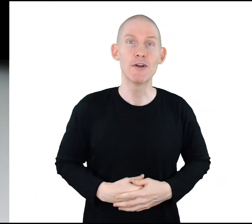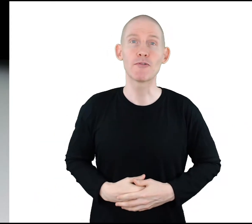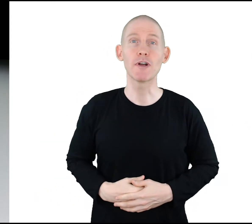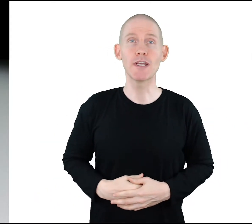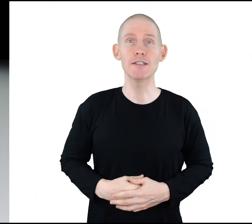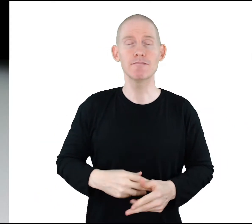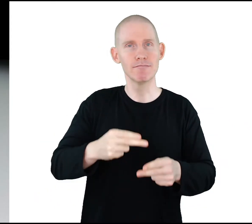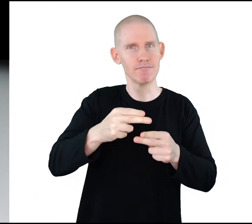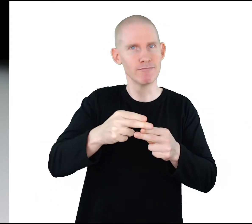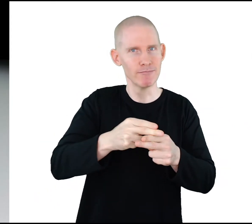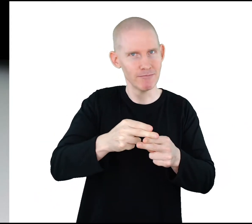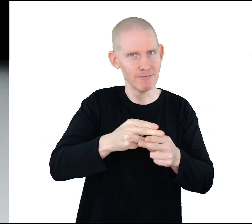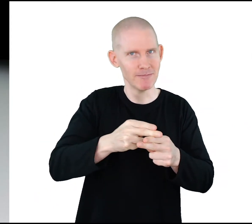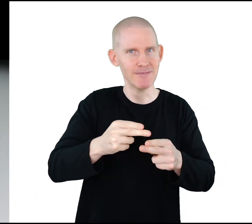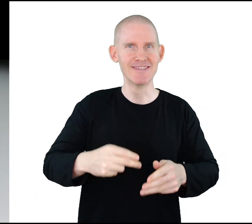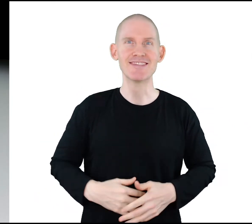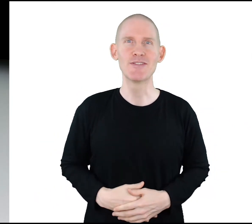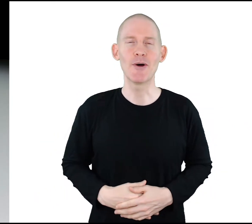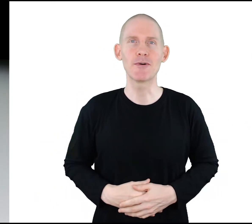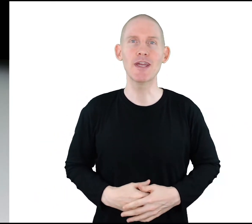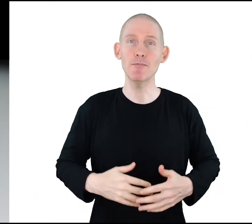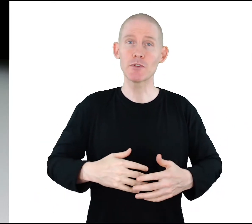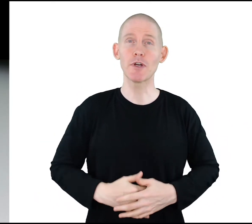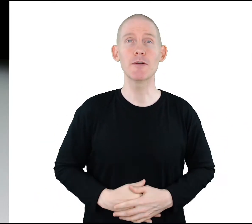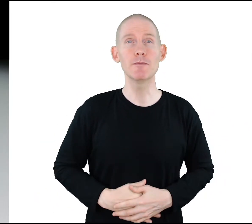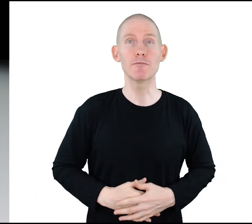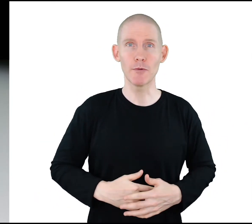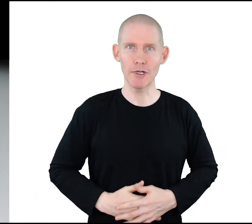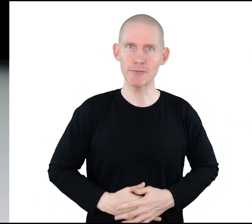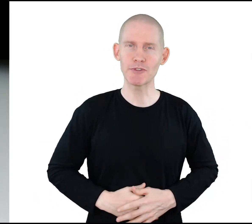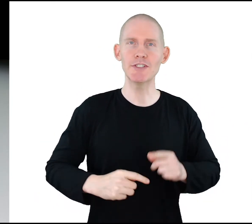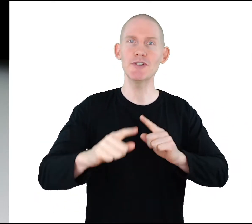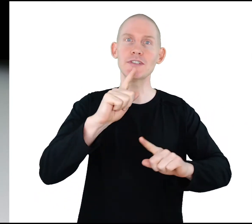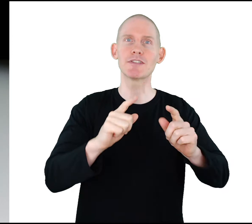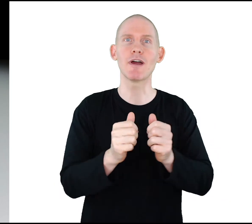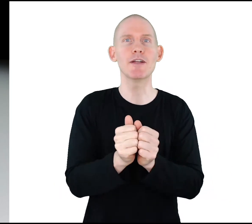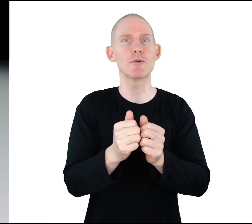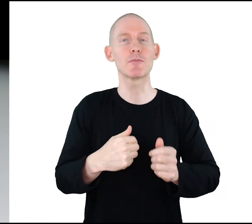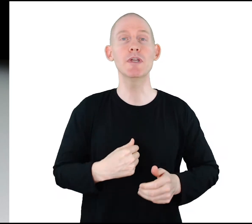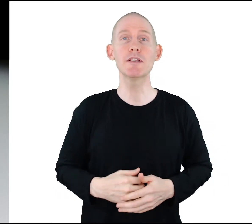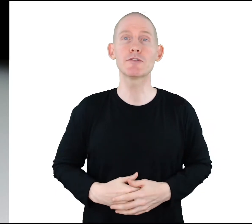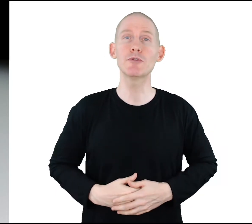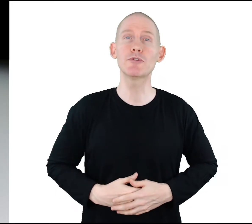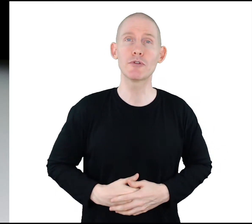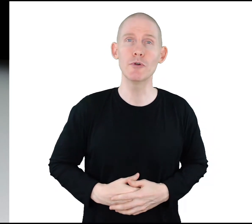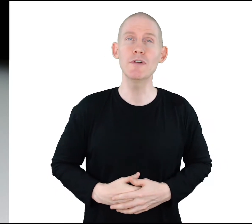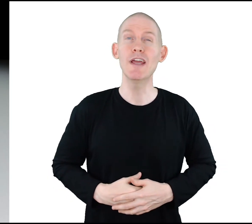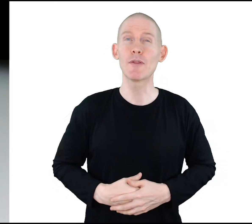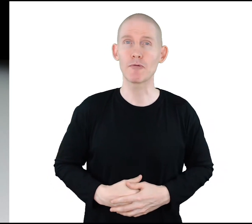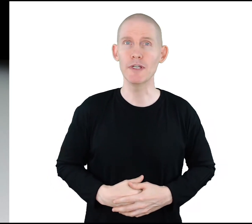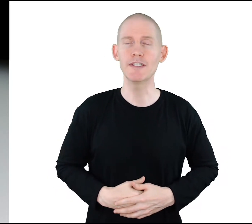Front again. Okay, starting from the rest position, sign with me. Let's do soon 3